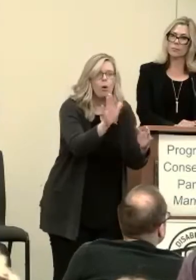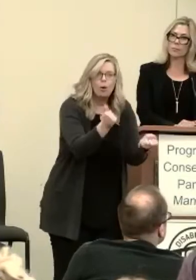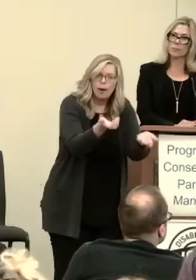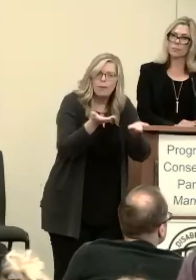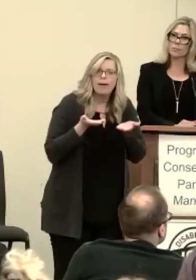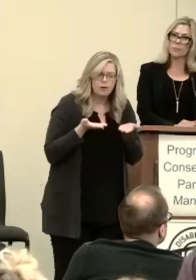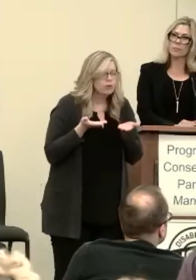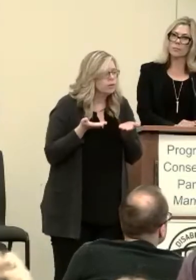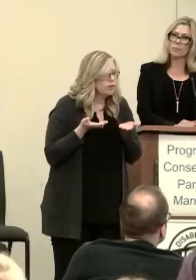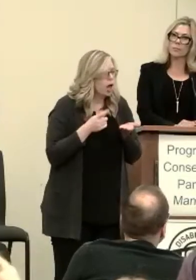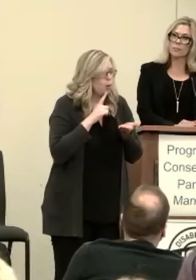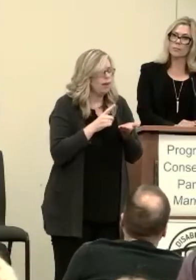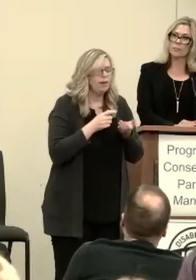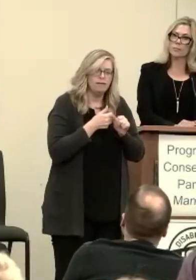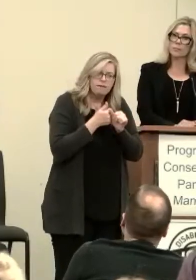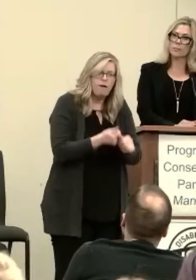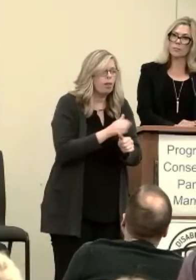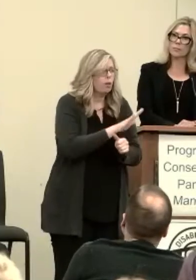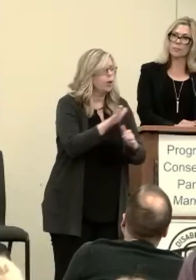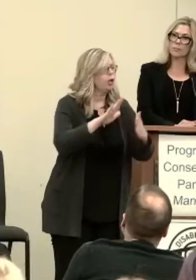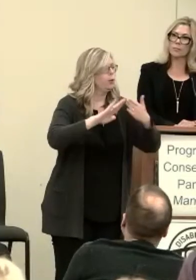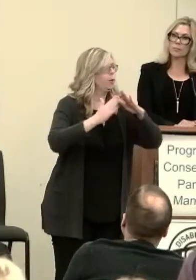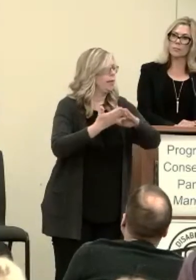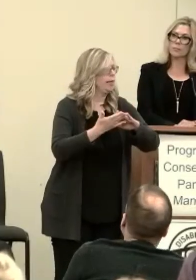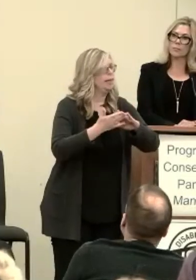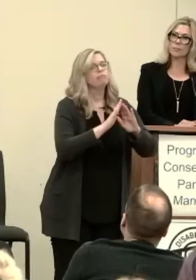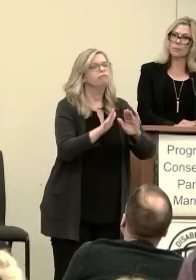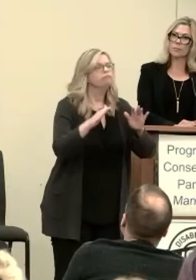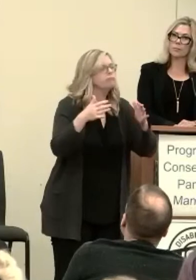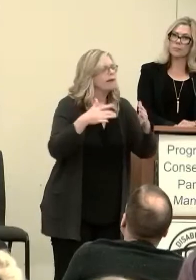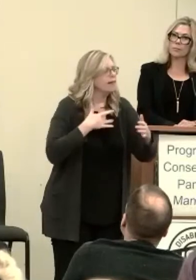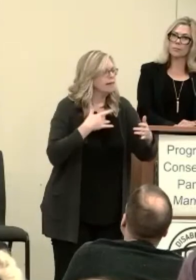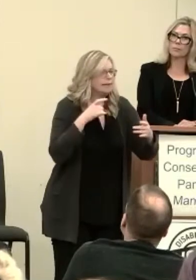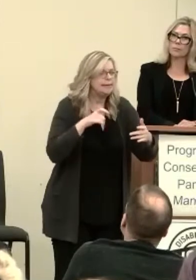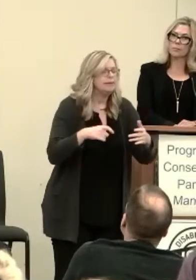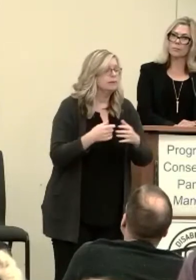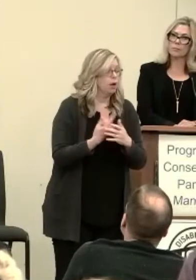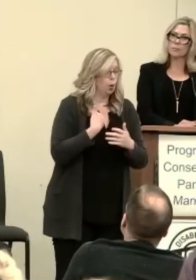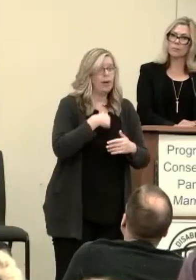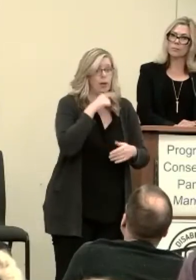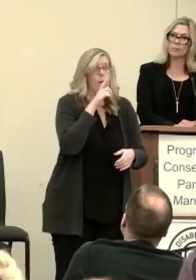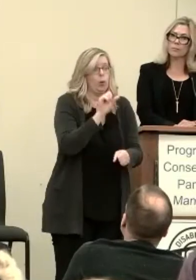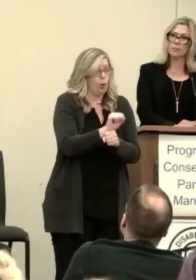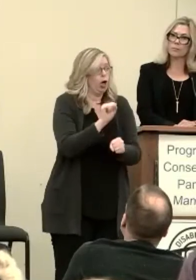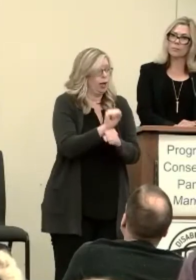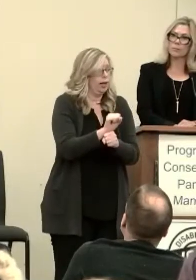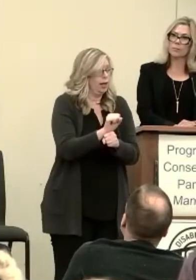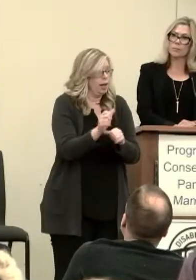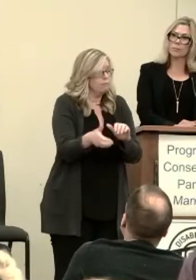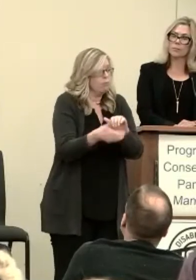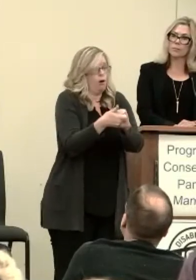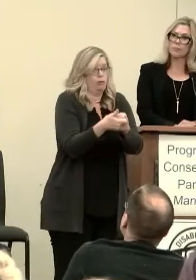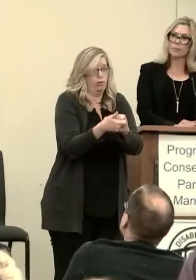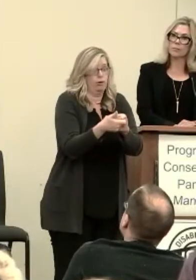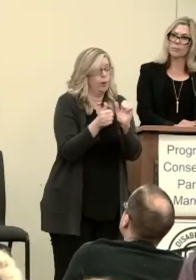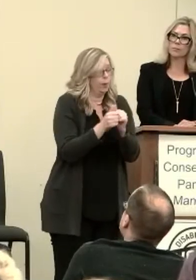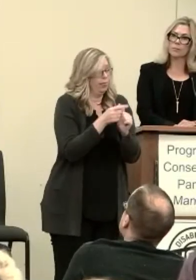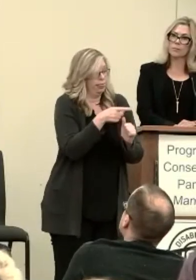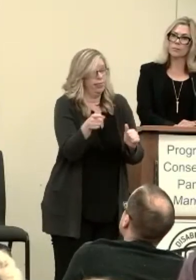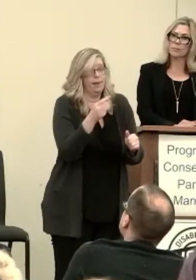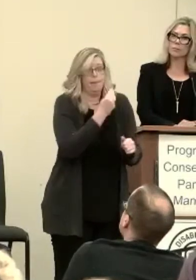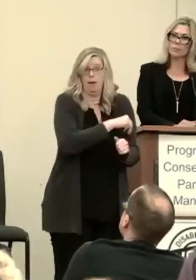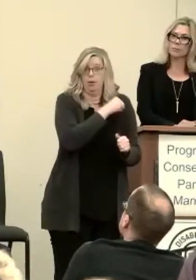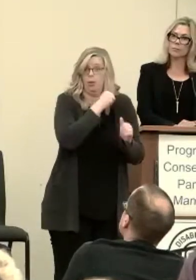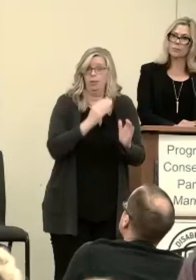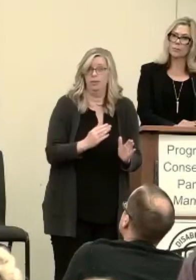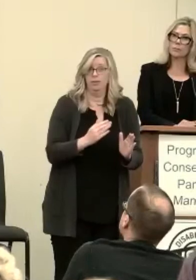of the community. I think that there is no greater commitment than to say that we will work in partnership with Manitobans on what